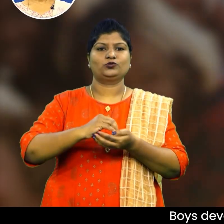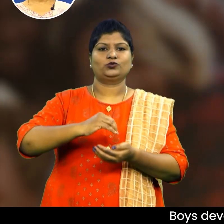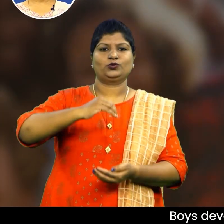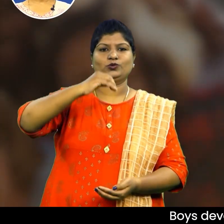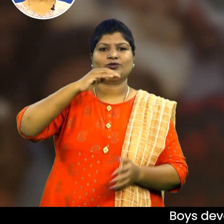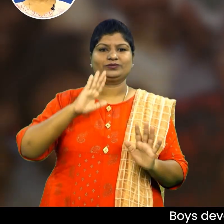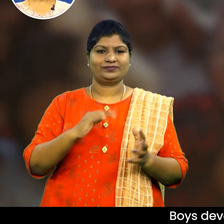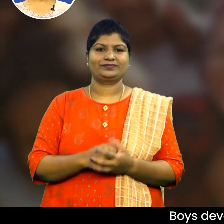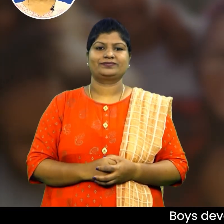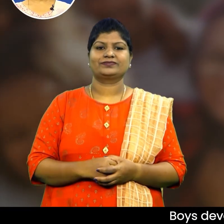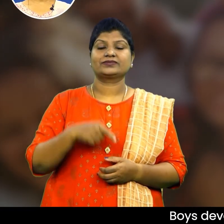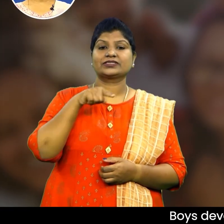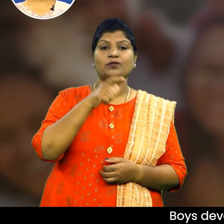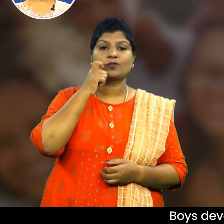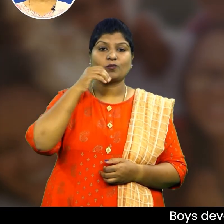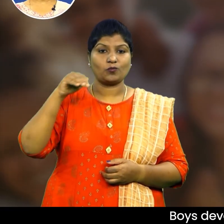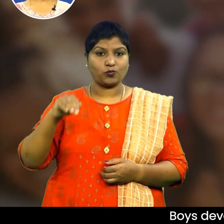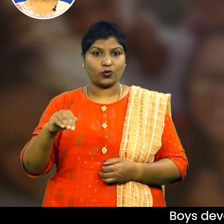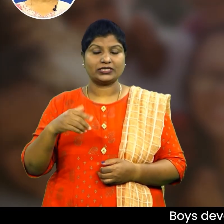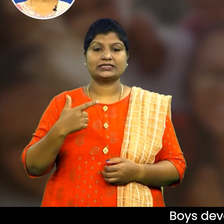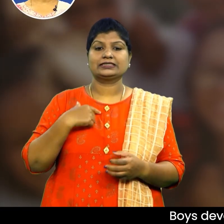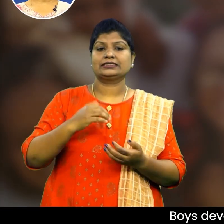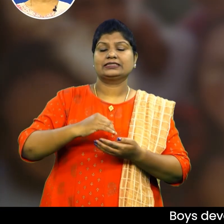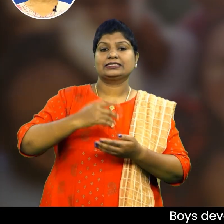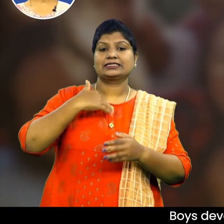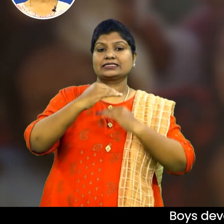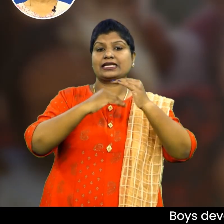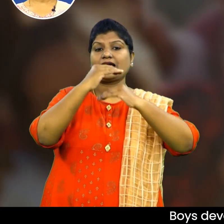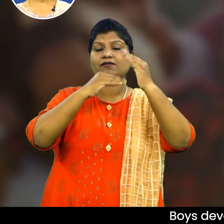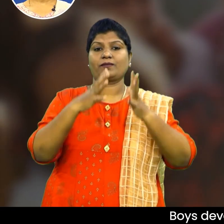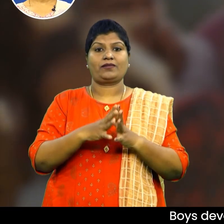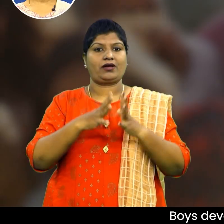Boys develop larger voice boxes.